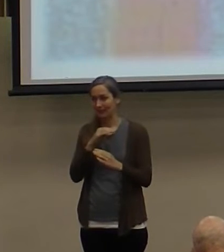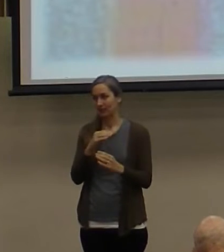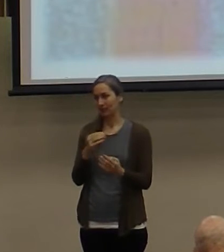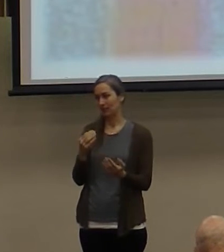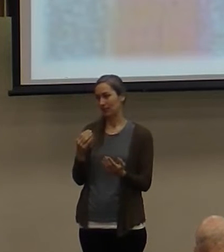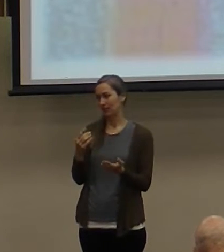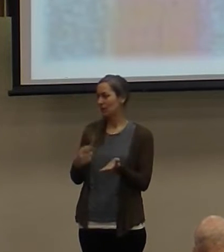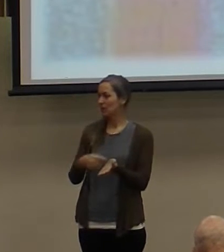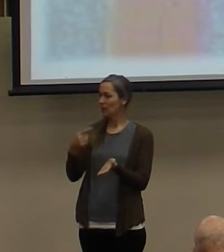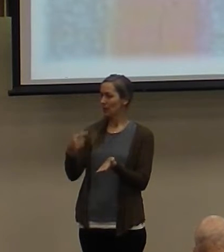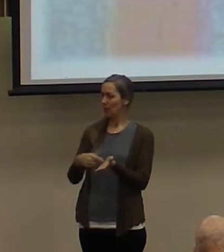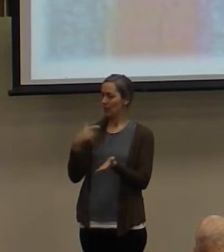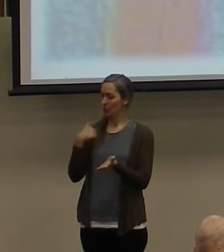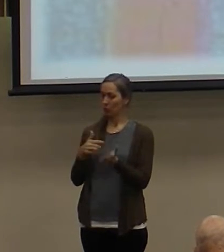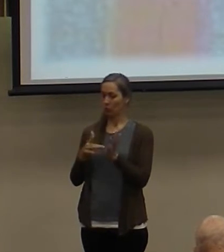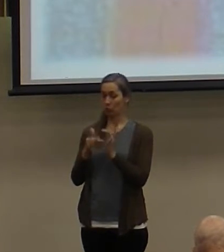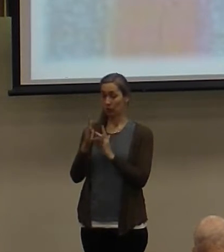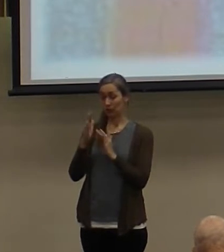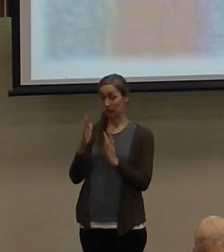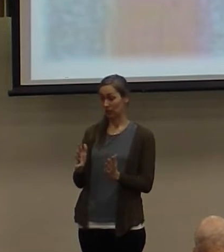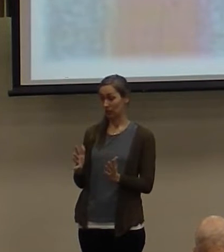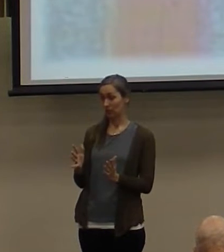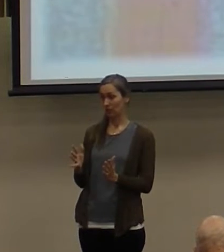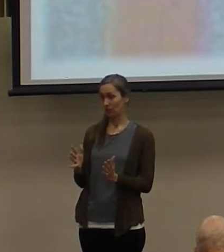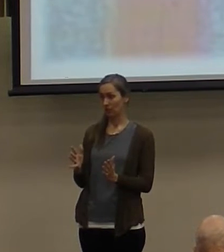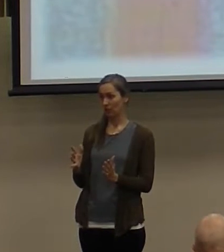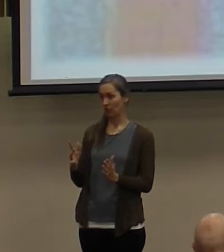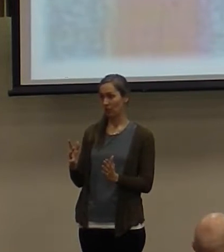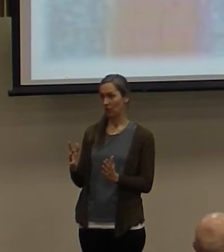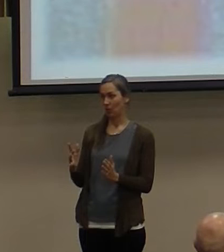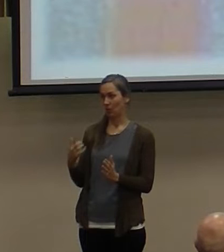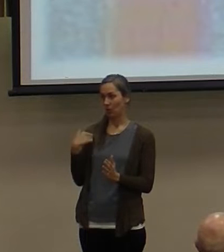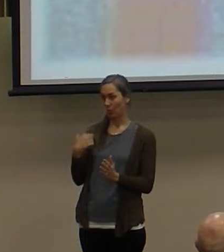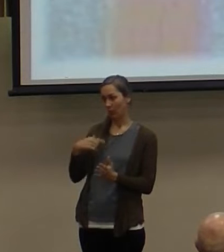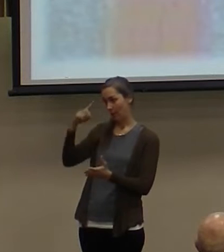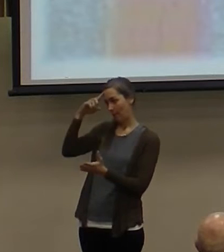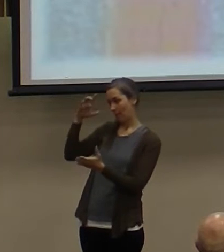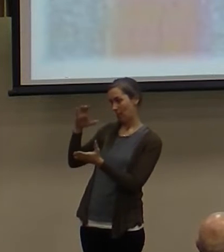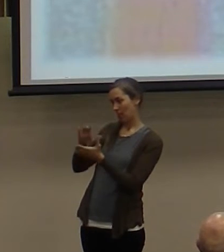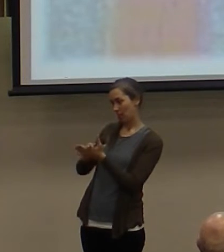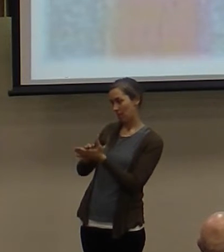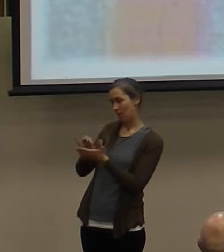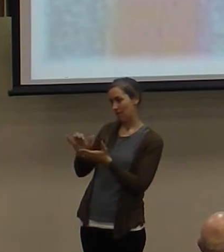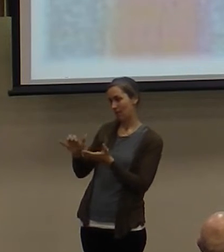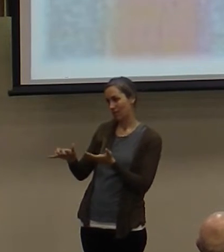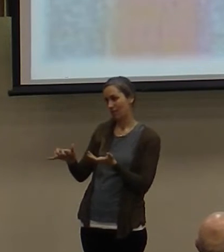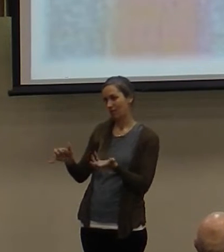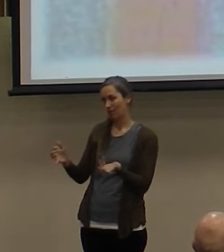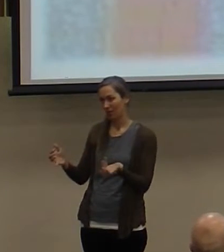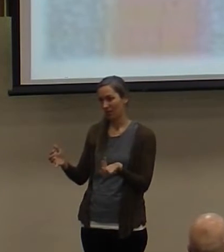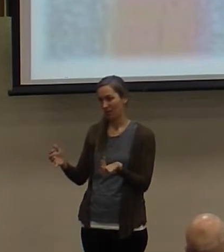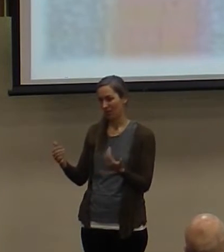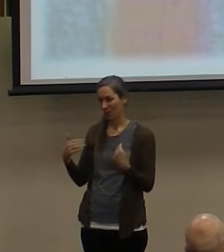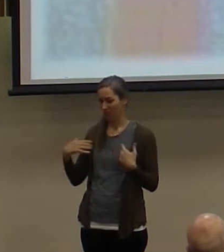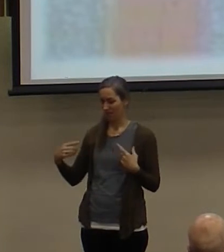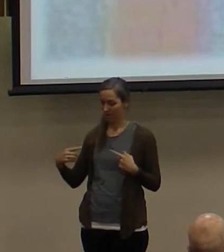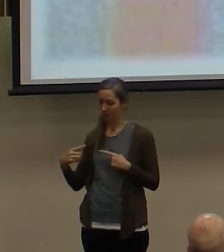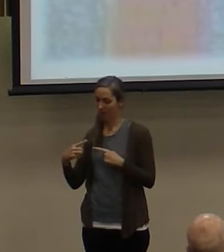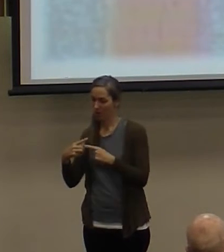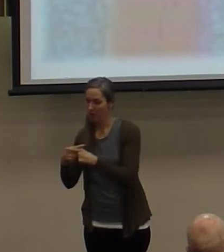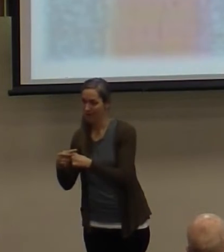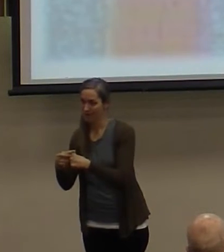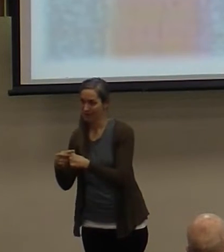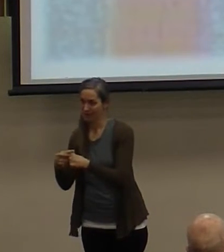I think sometimes we Christians believe that we could do that. But there's this conflict in there because sometimes